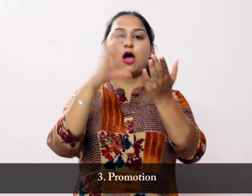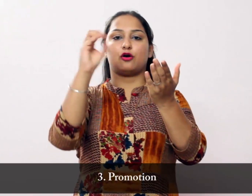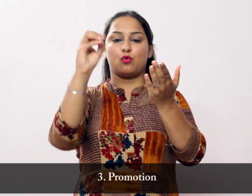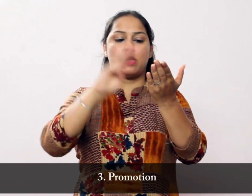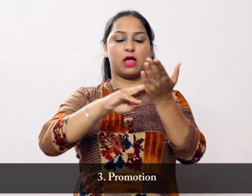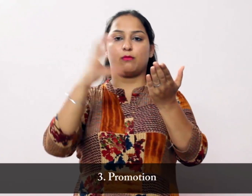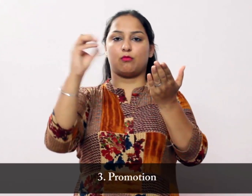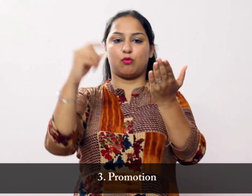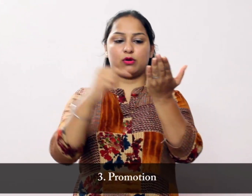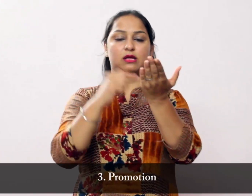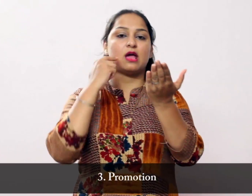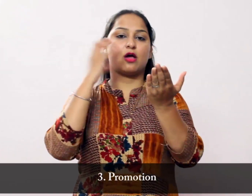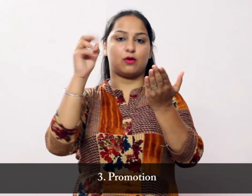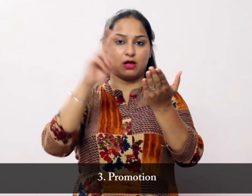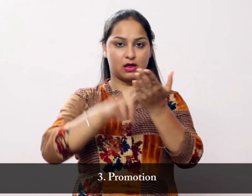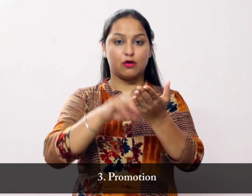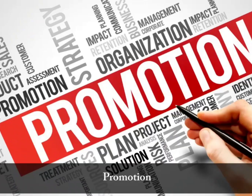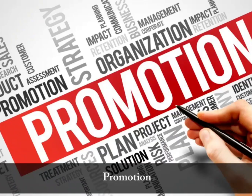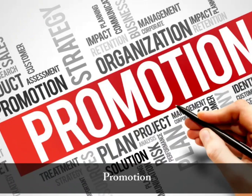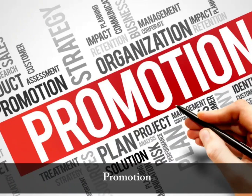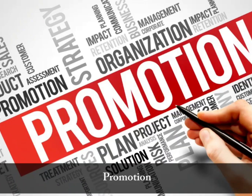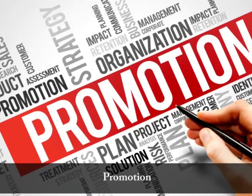Number 3, promotion.